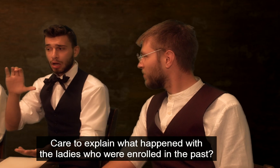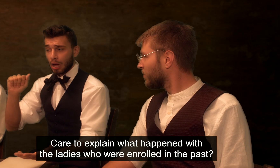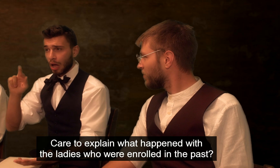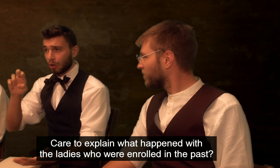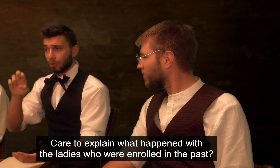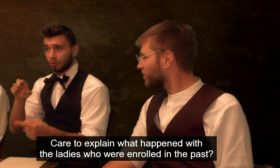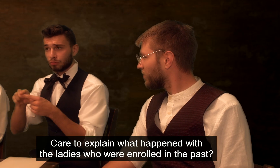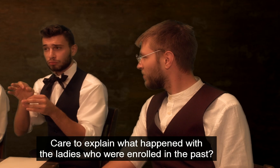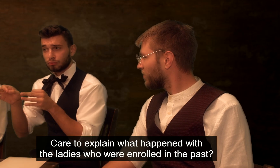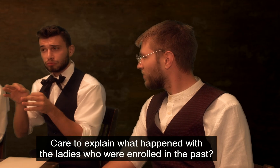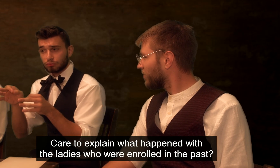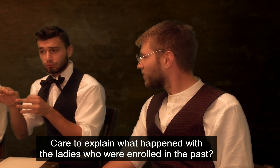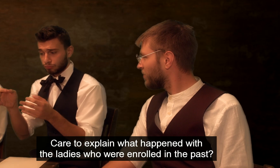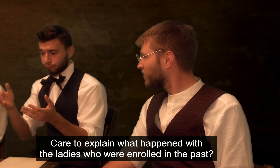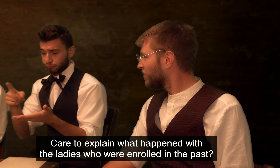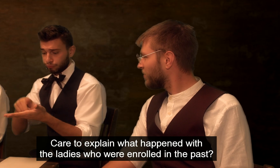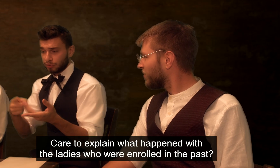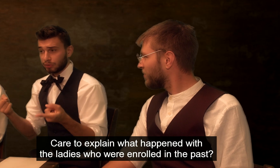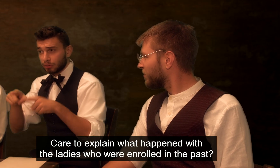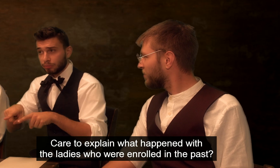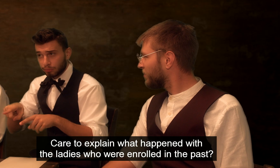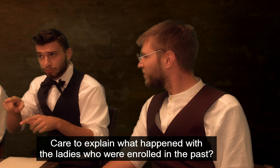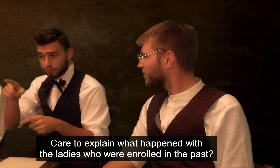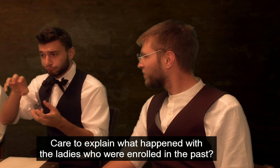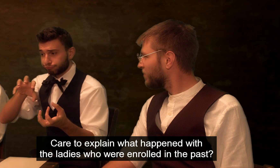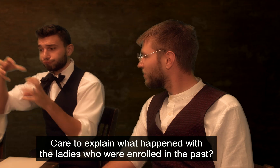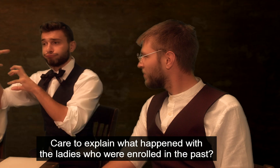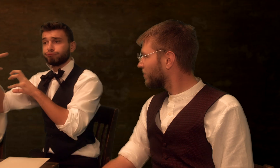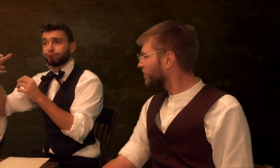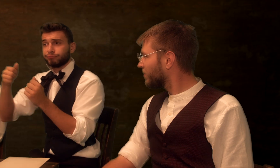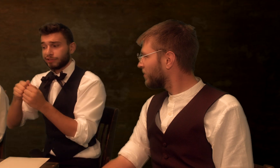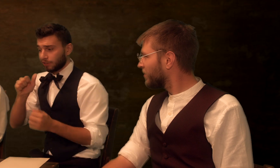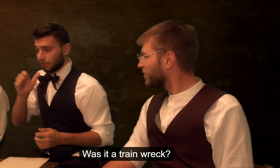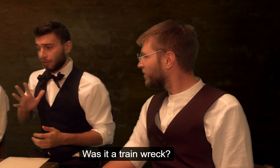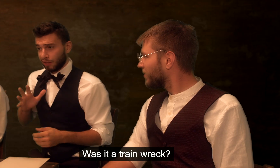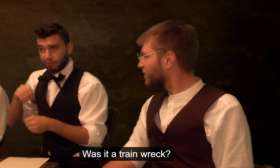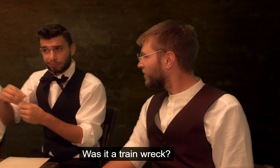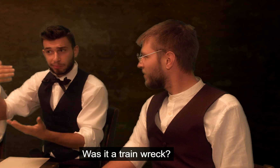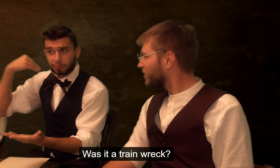Care to explain what happened with the ladies who were enrolled in the past? Was it a train